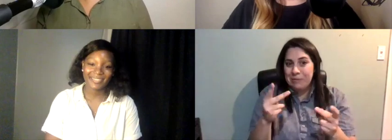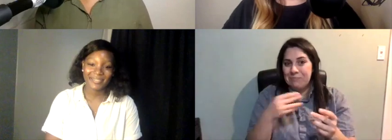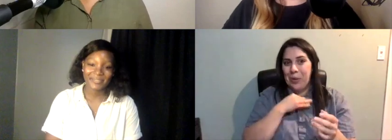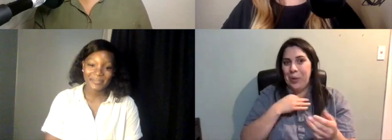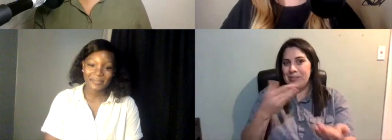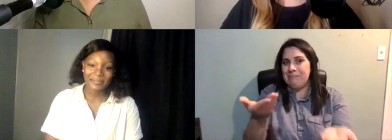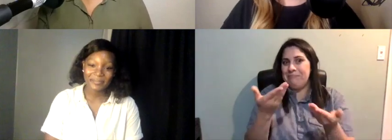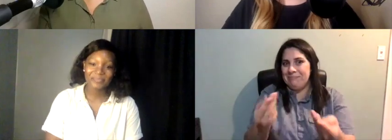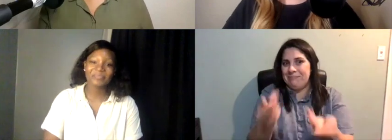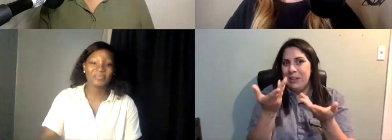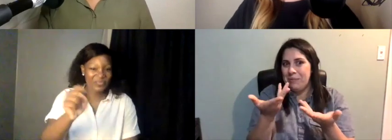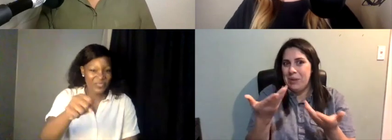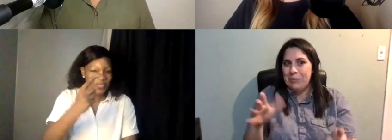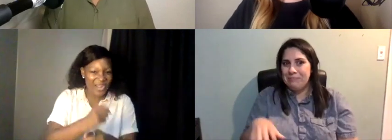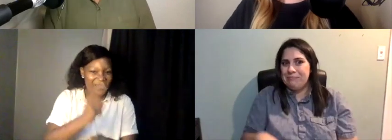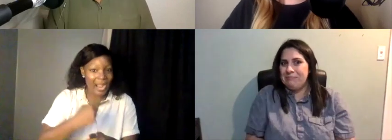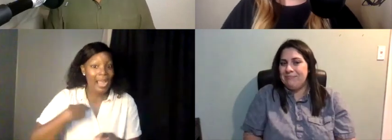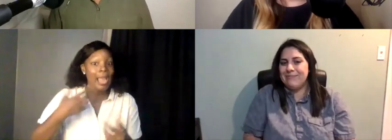tips.